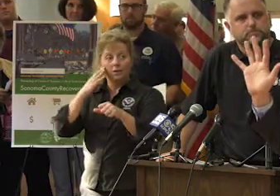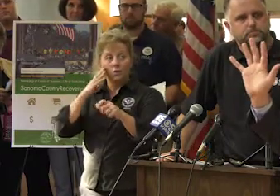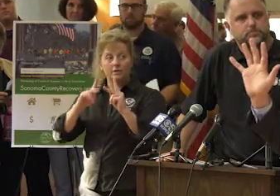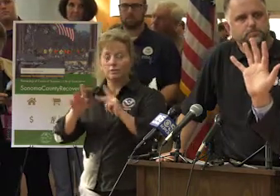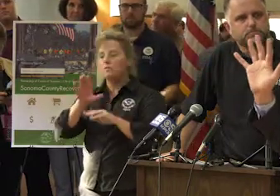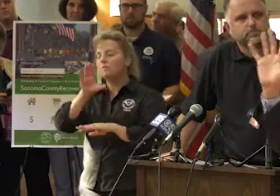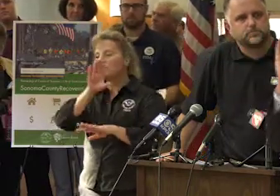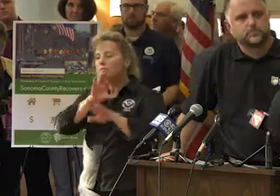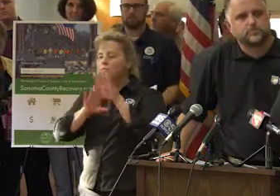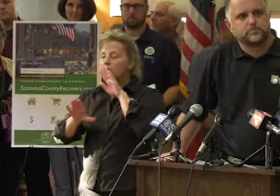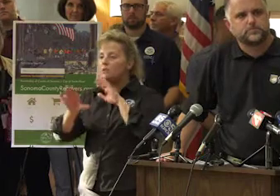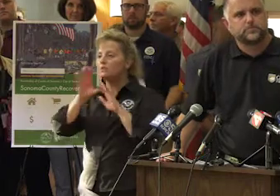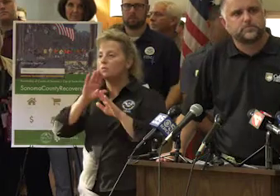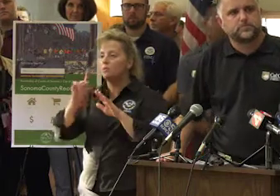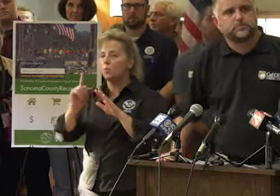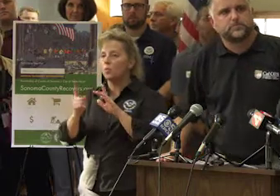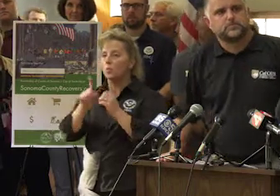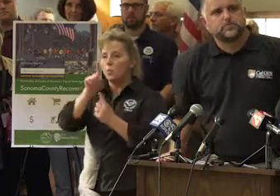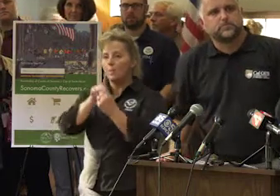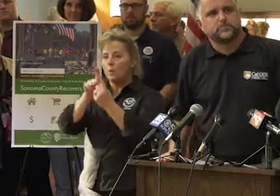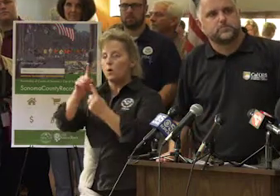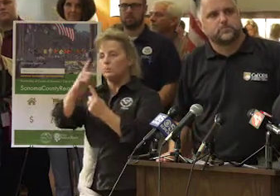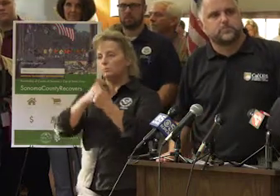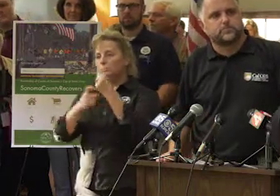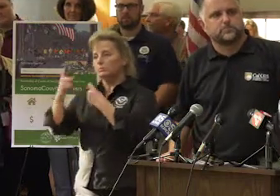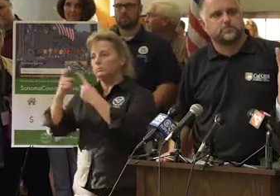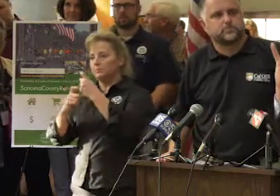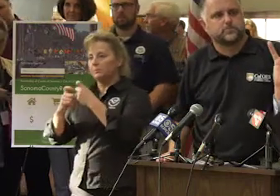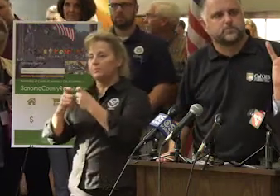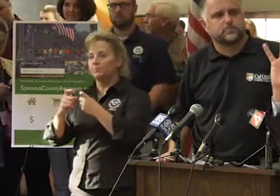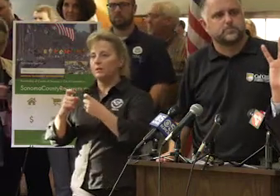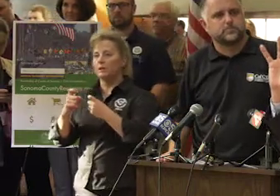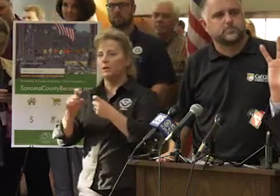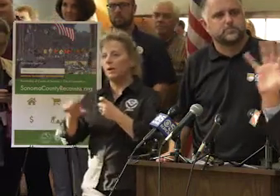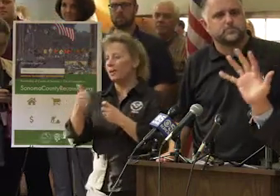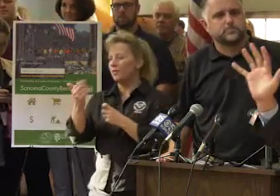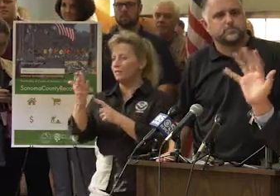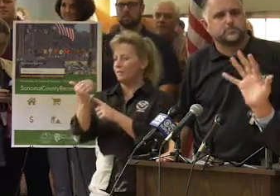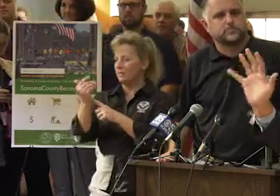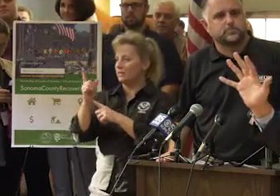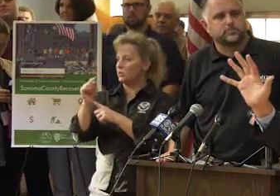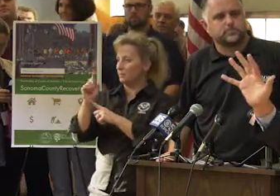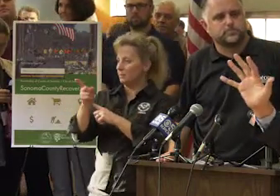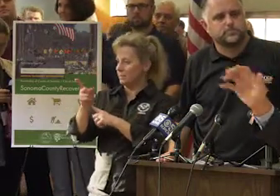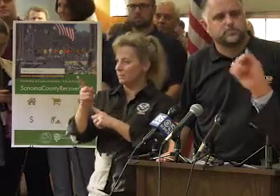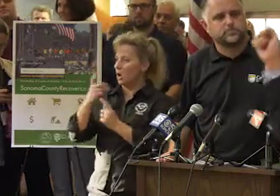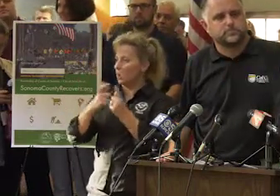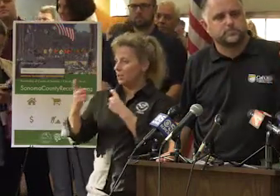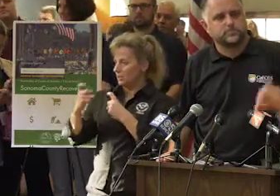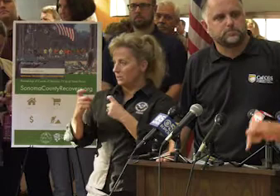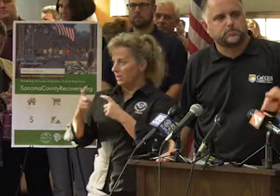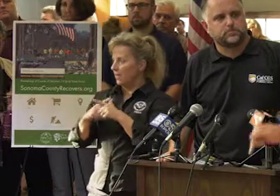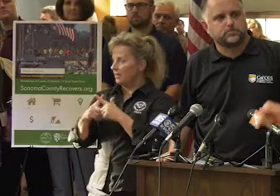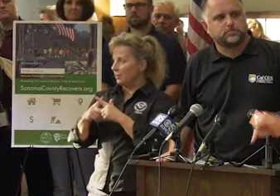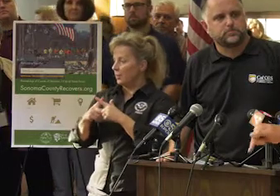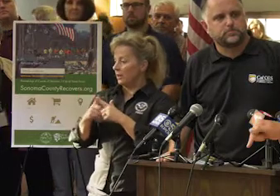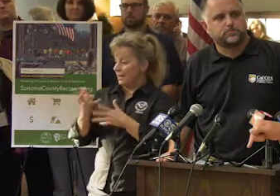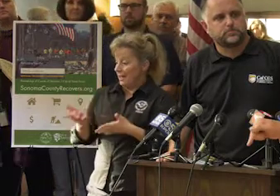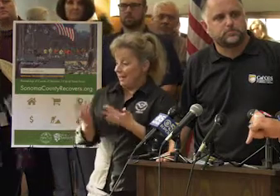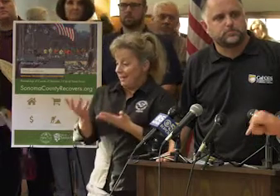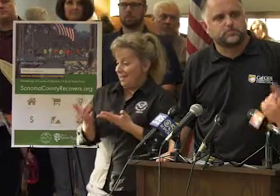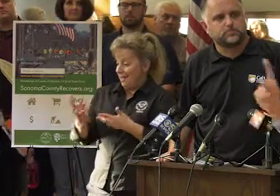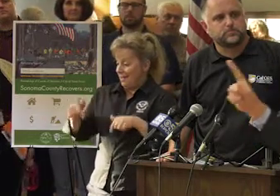folks are frustrated, if we can go one by one in questions, we're gonna spend another about 15, 20 minutes on questions, then we're gonna hang